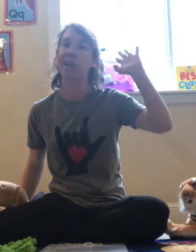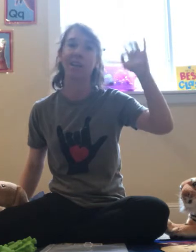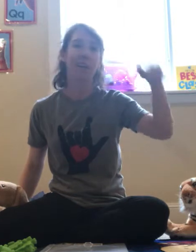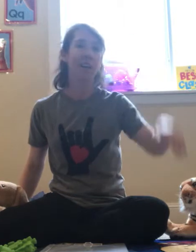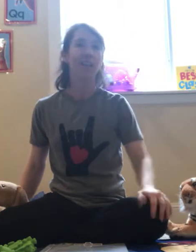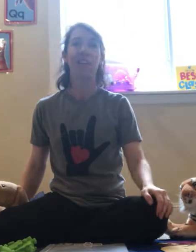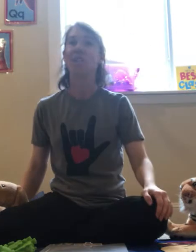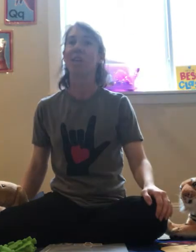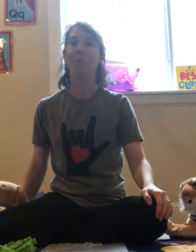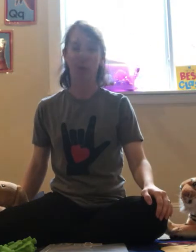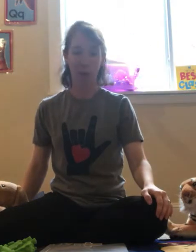crying. Just keep on going.